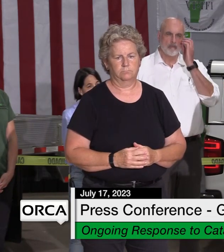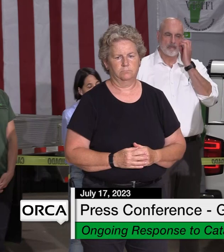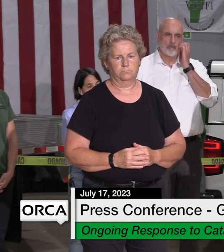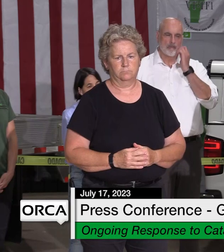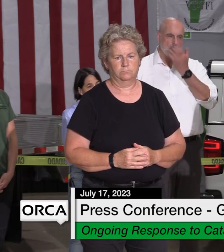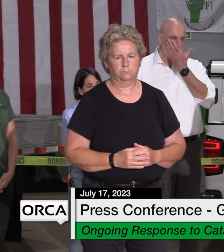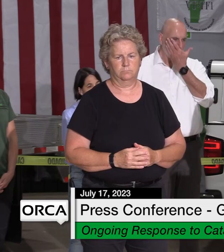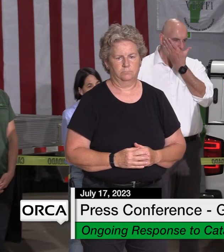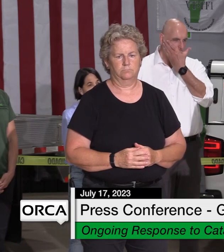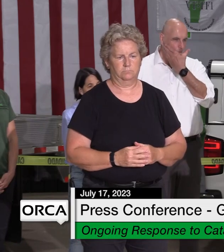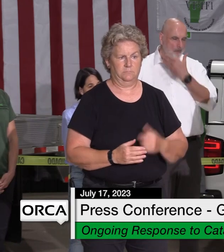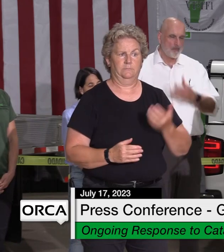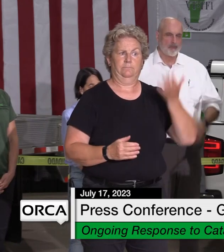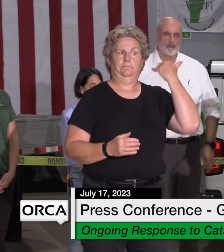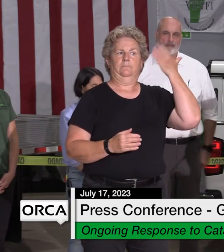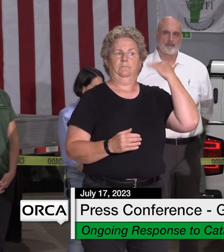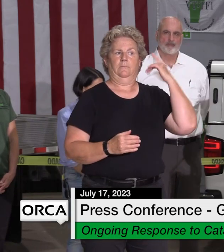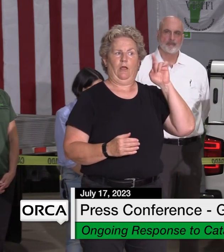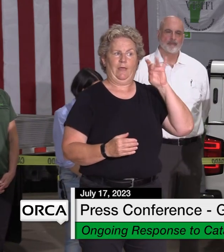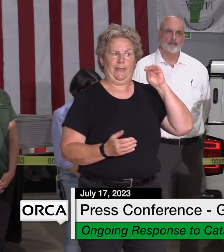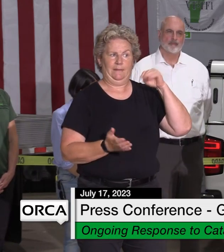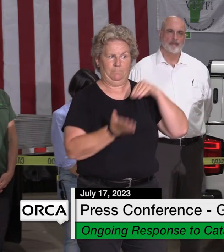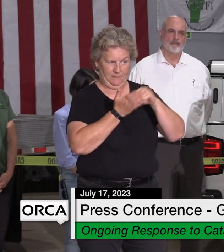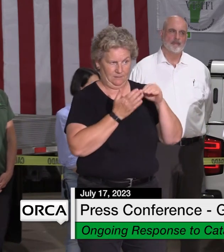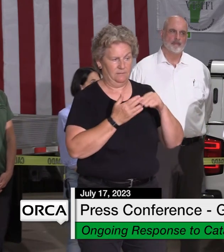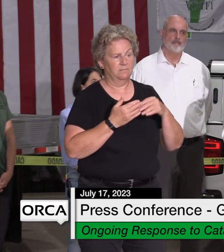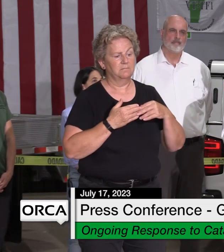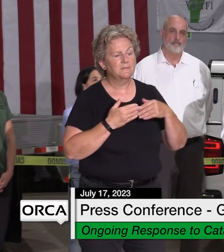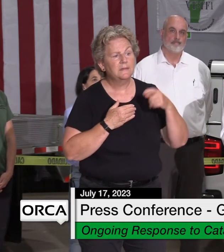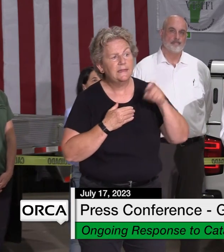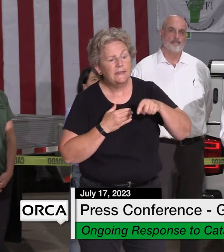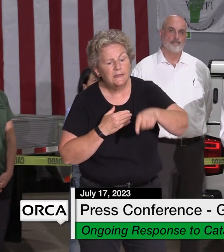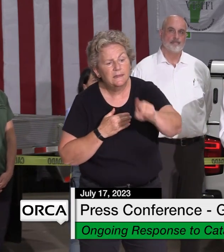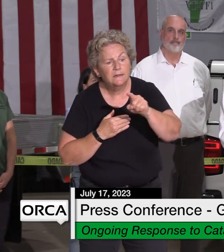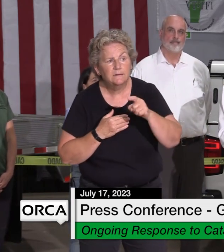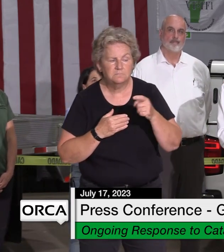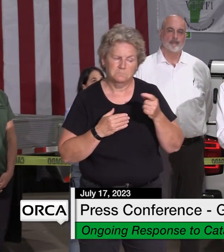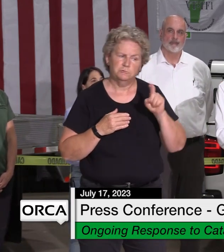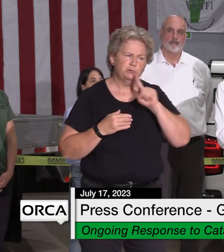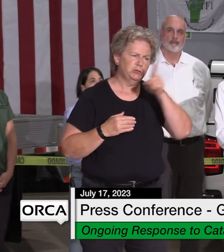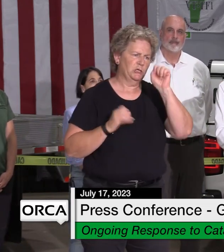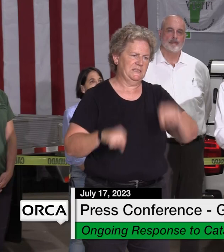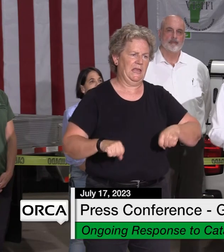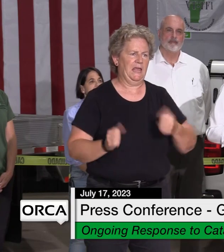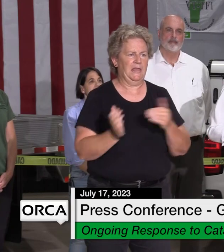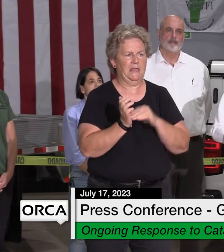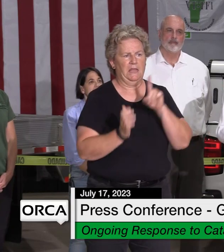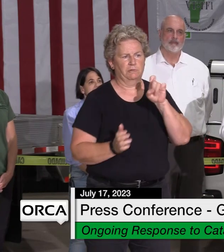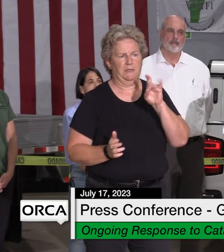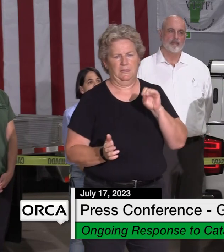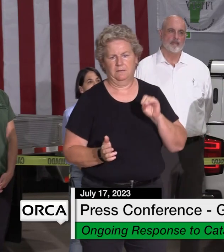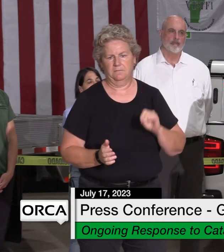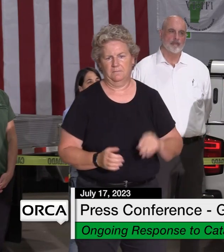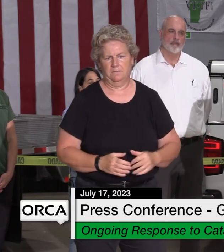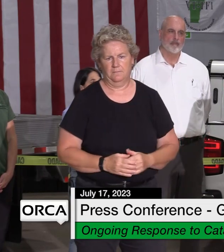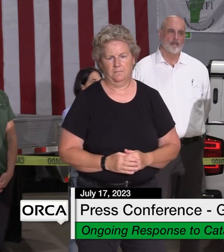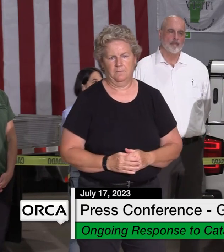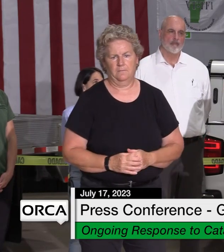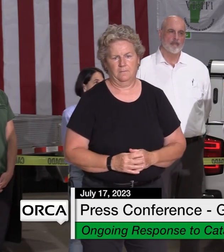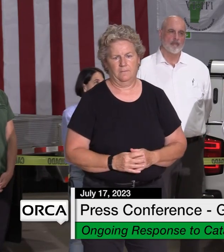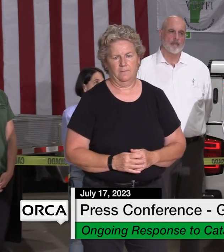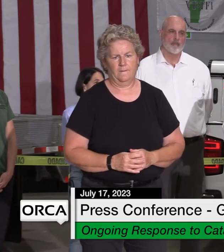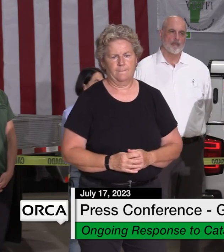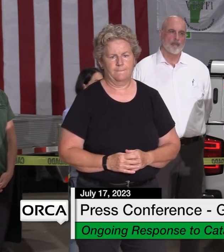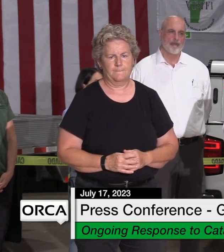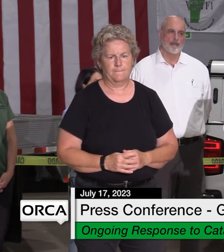called once-in-a-century events in the span of just 12 years. And I recall from my time as mayor of South Bend